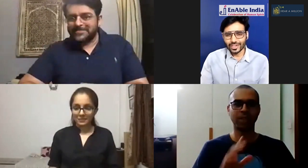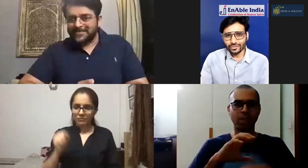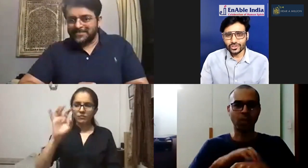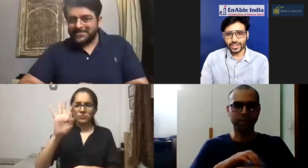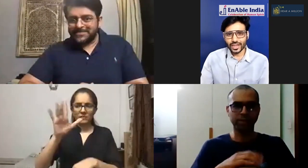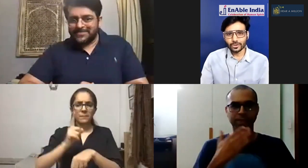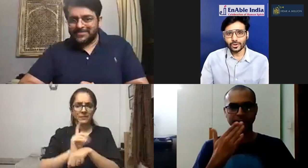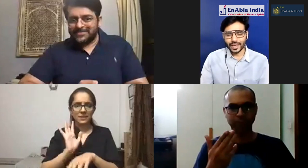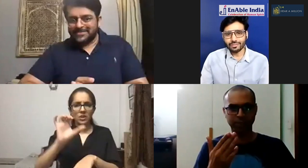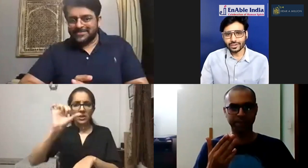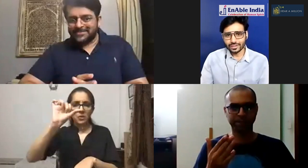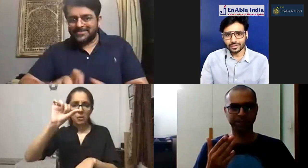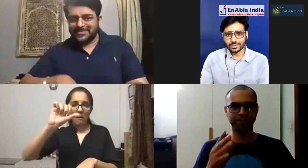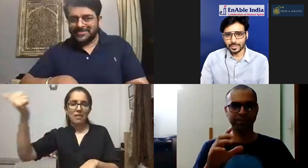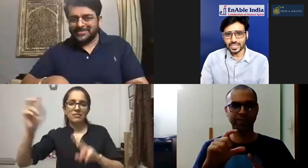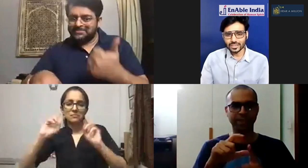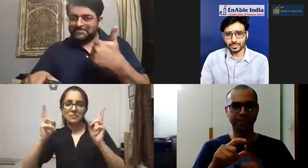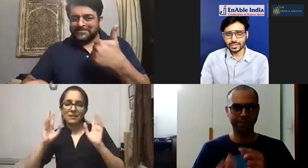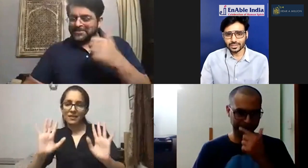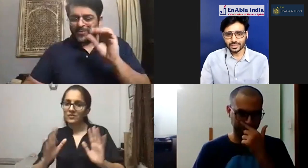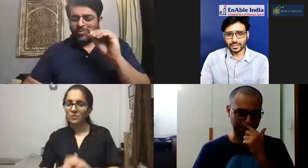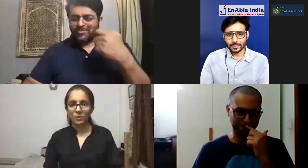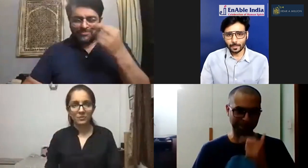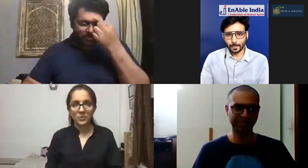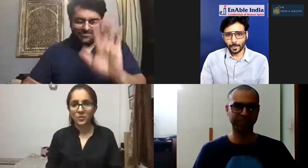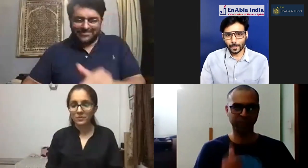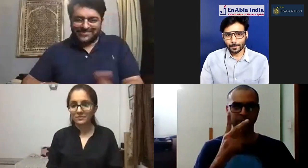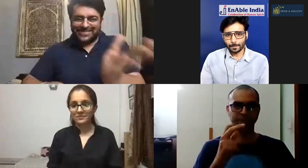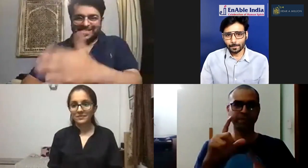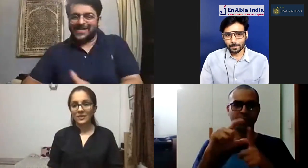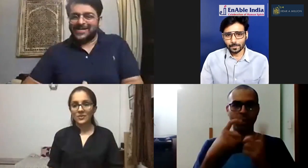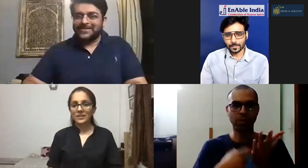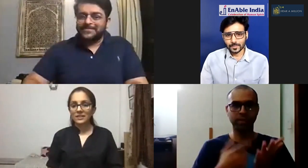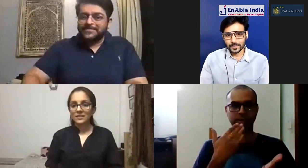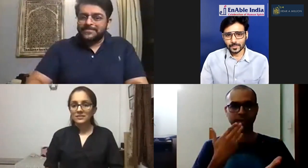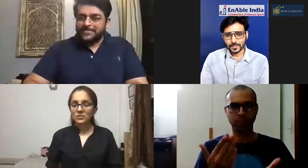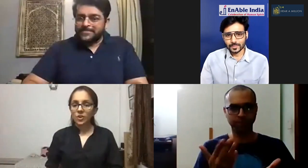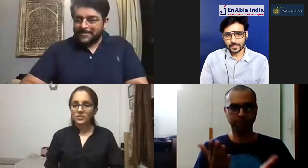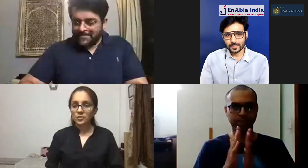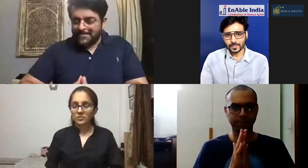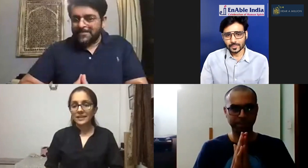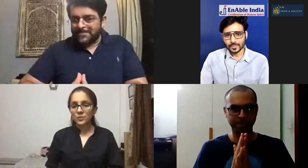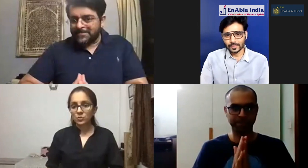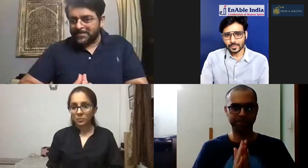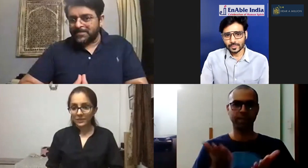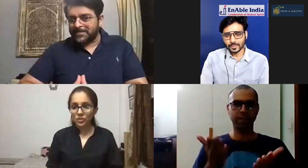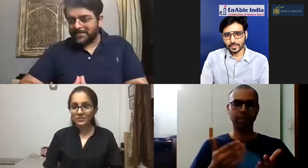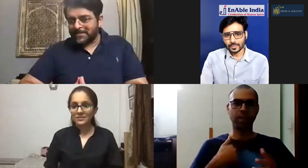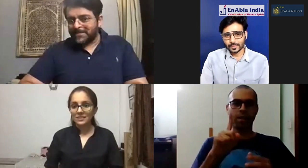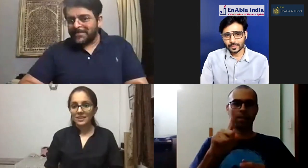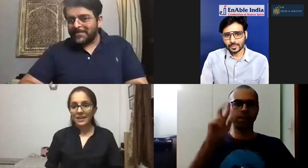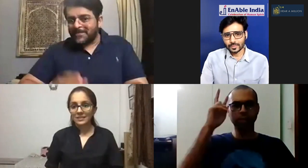8:45. Unfortunately, 9 o'clock I have another meeting, but No problem. No problem. All right. So, Dr. Yogi, thank you so